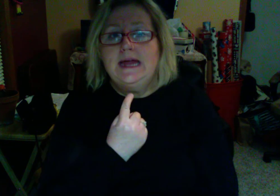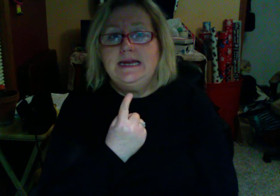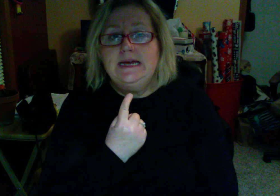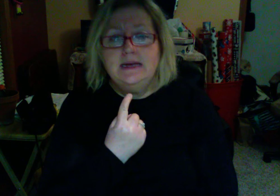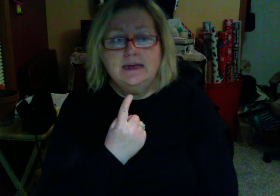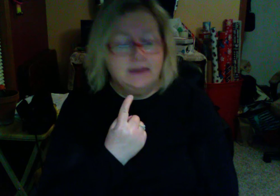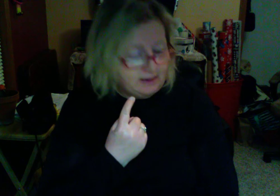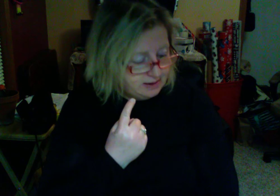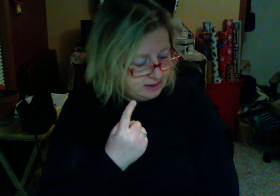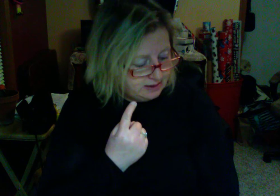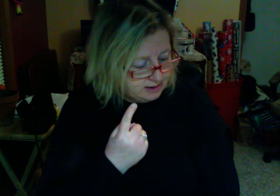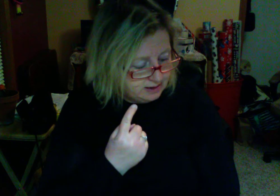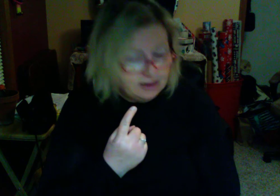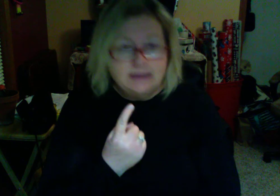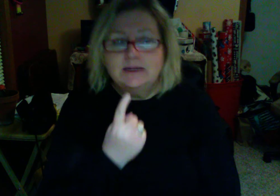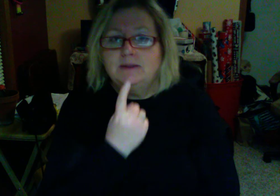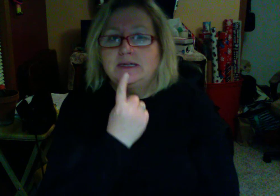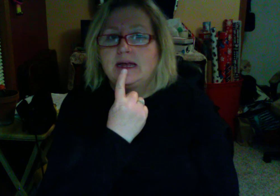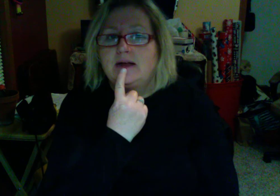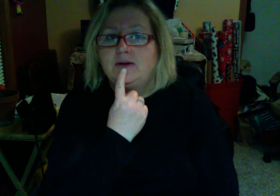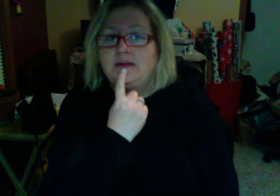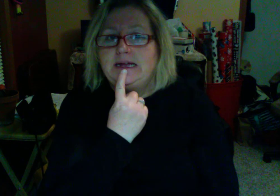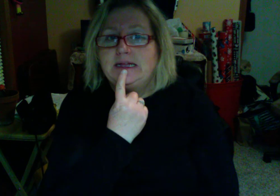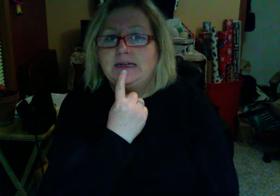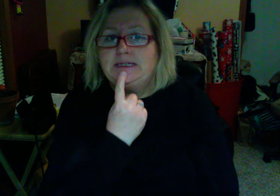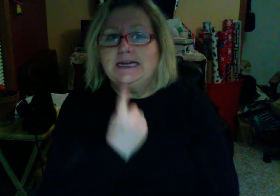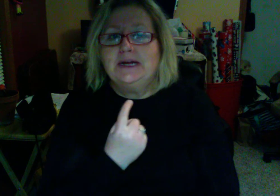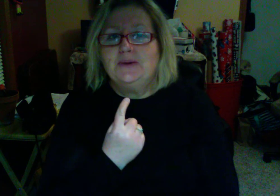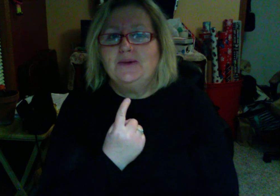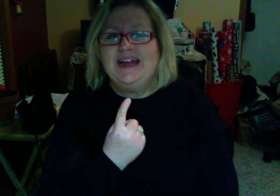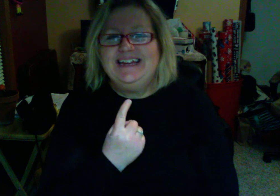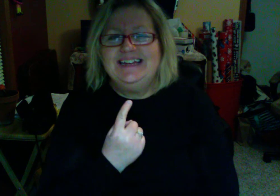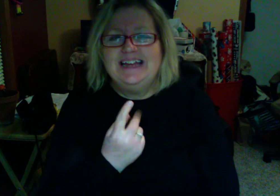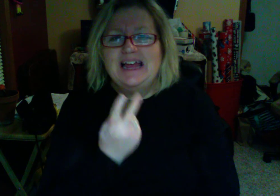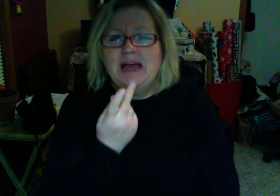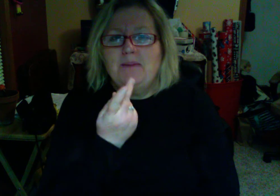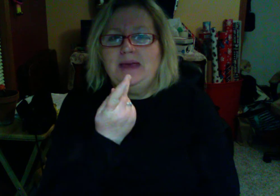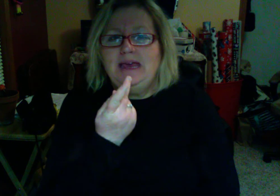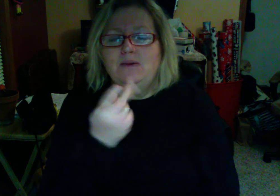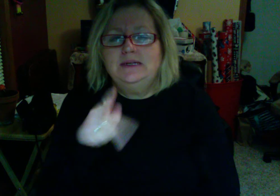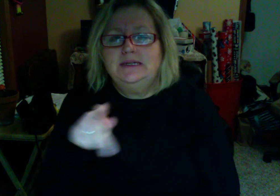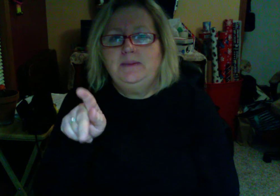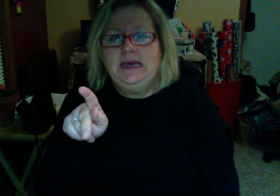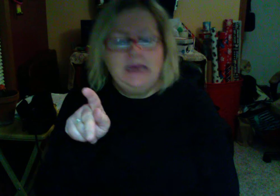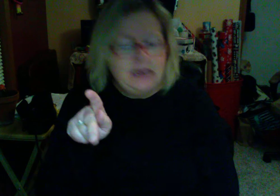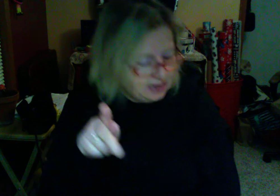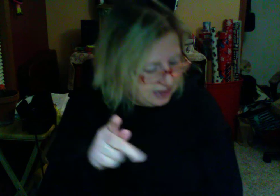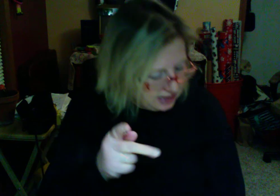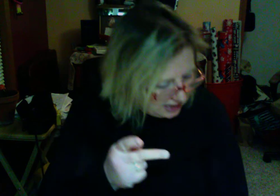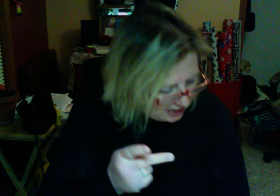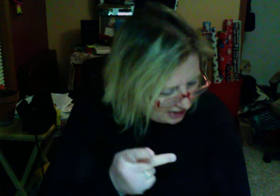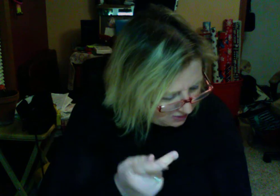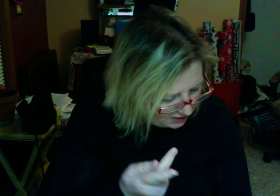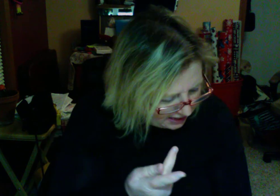red, almost like underneath the lipstick, red. Pink was the P, and we